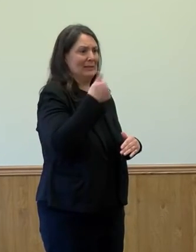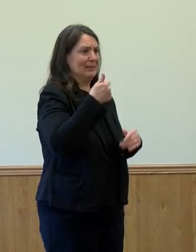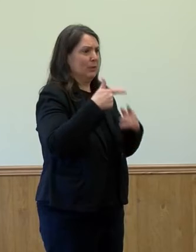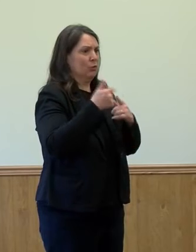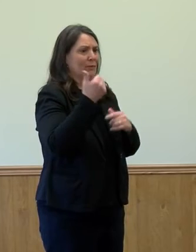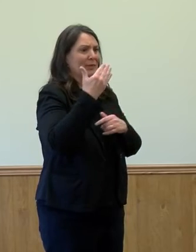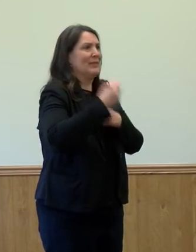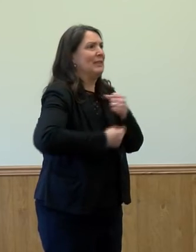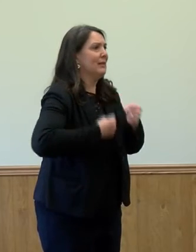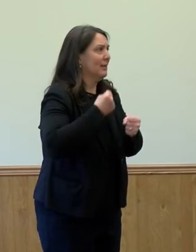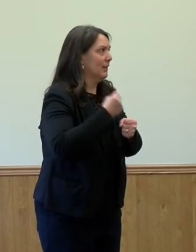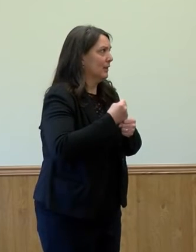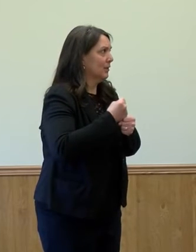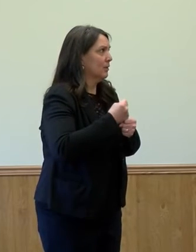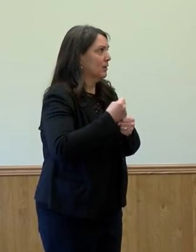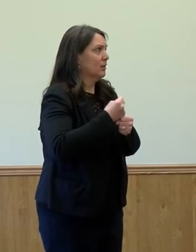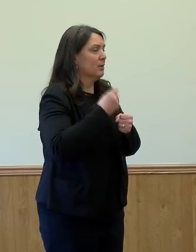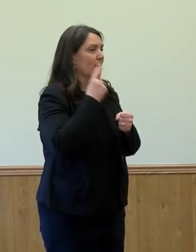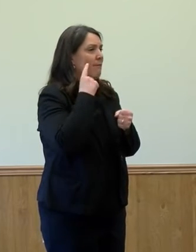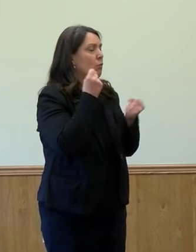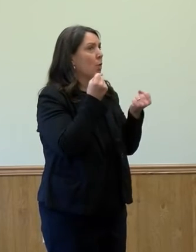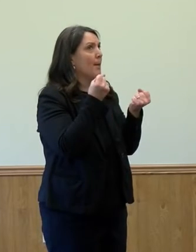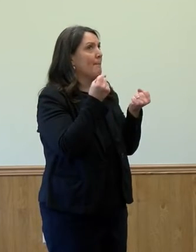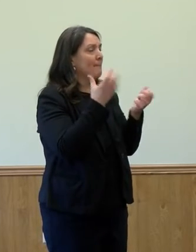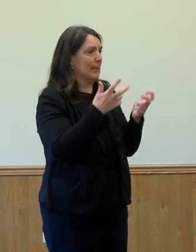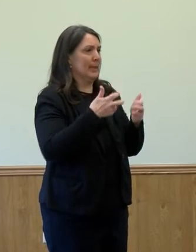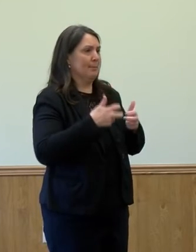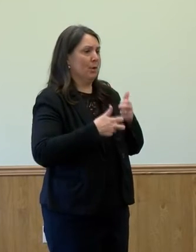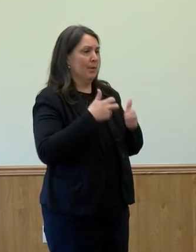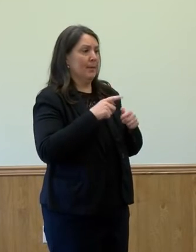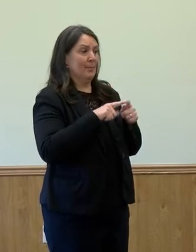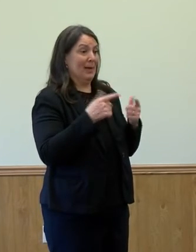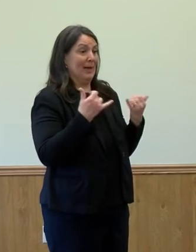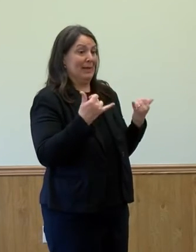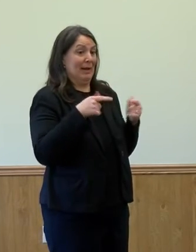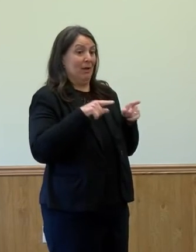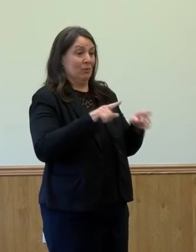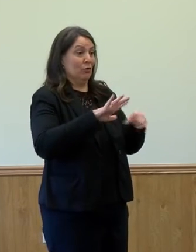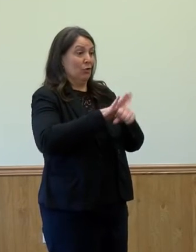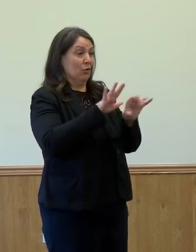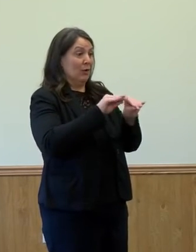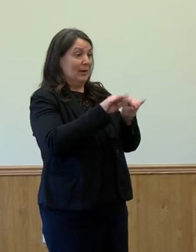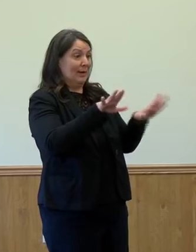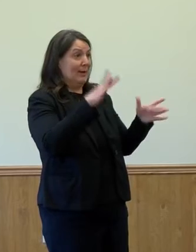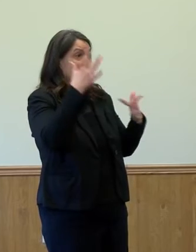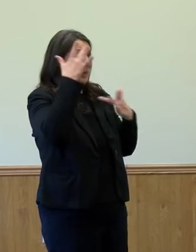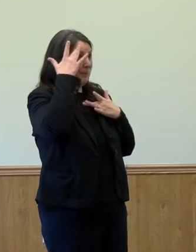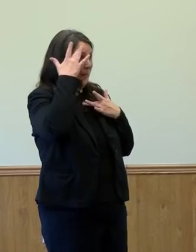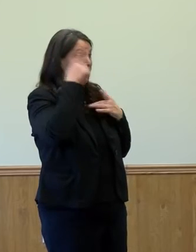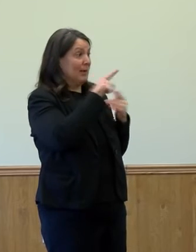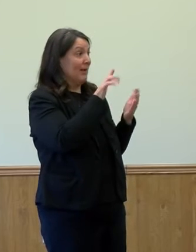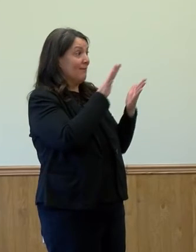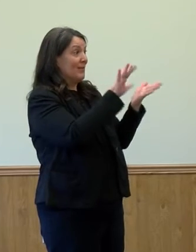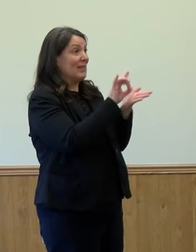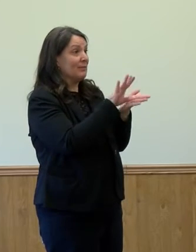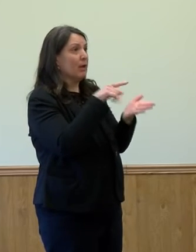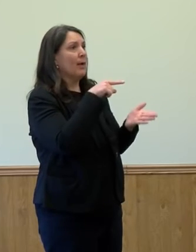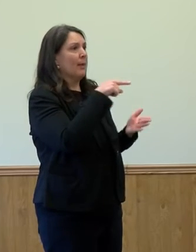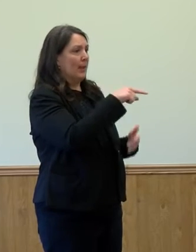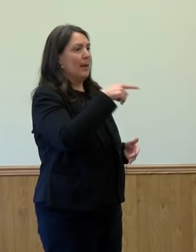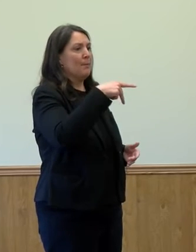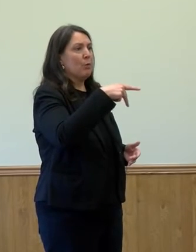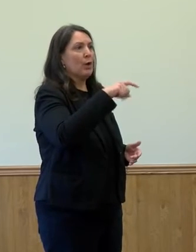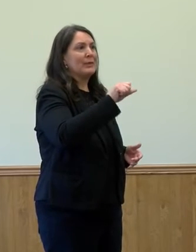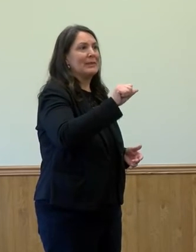years on a significant amount of issues, but definitely during the pandemic, tenants facing evictions, they've really stepped up to the plate to ensure